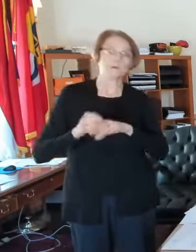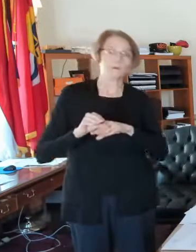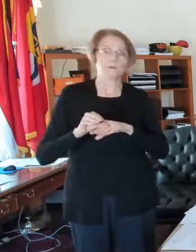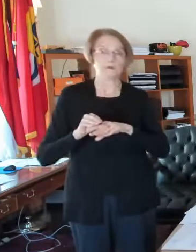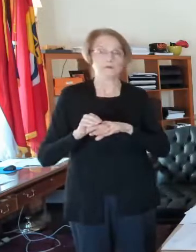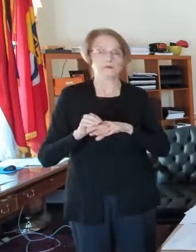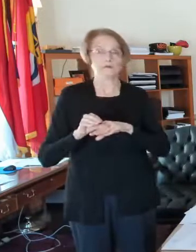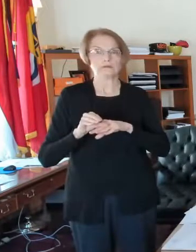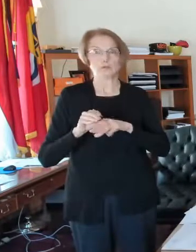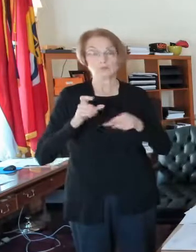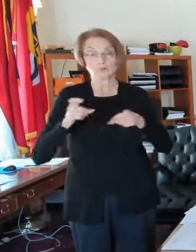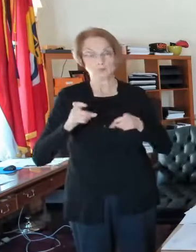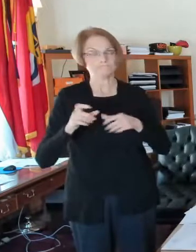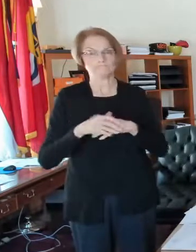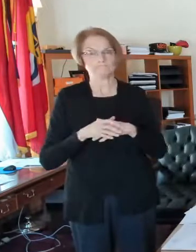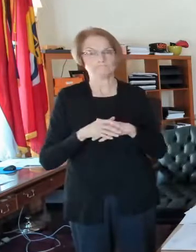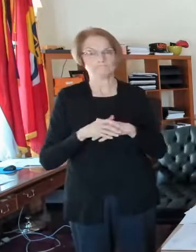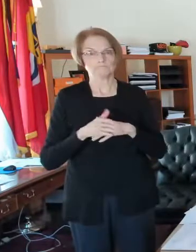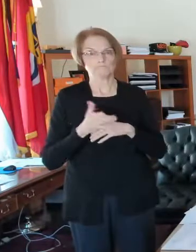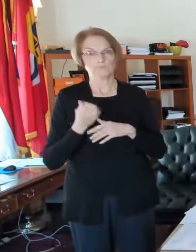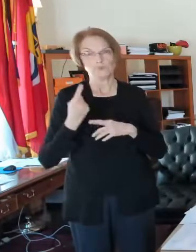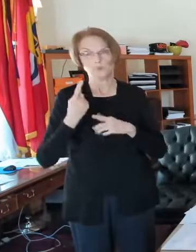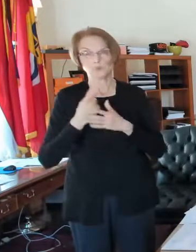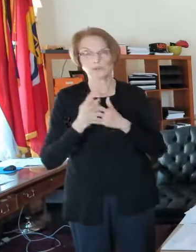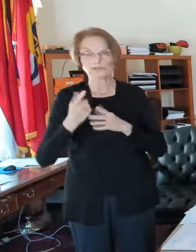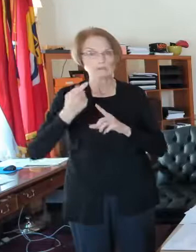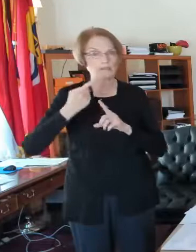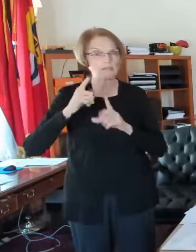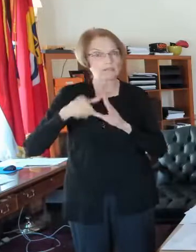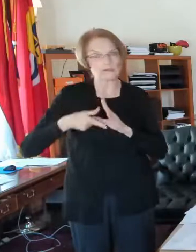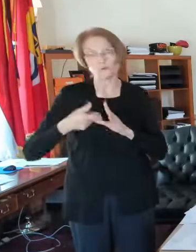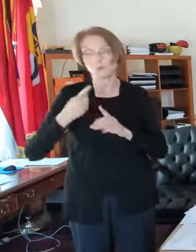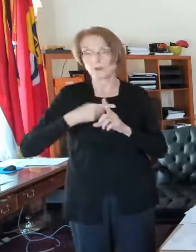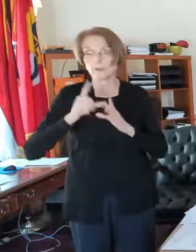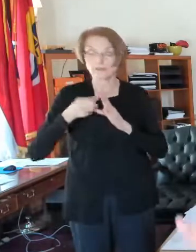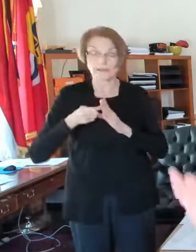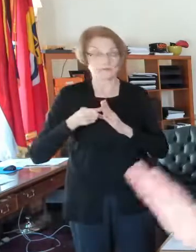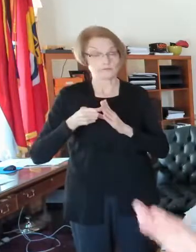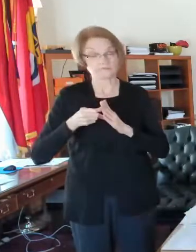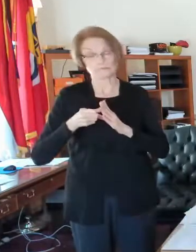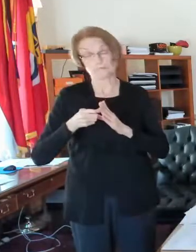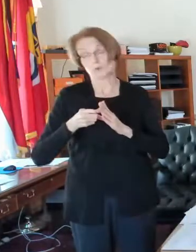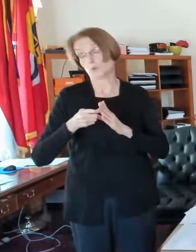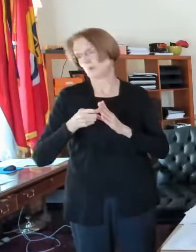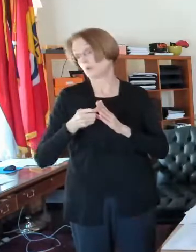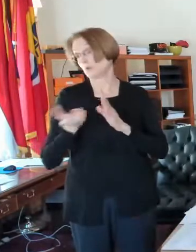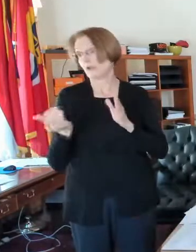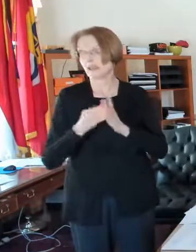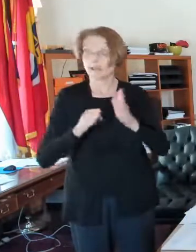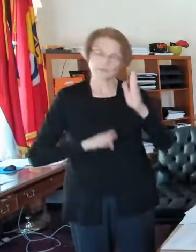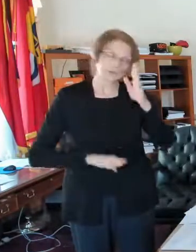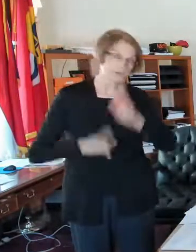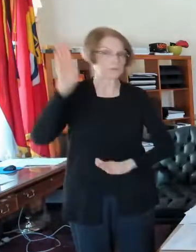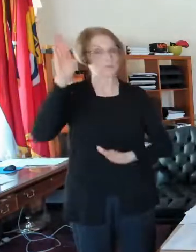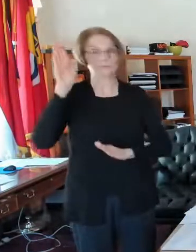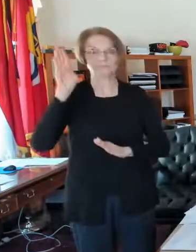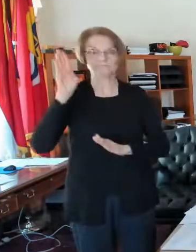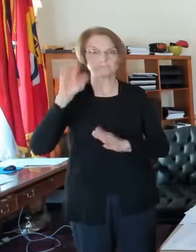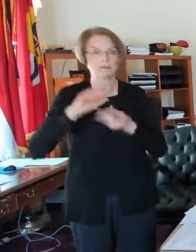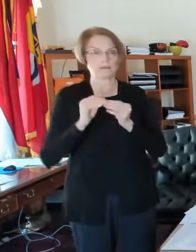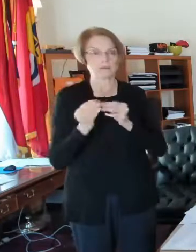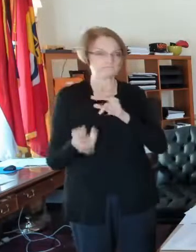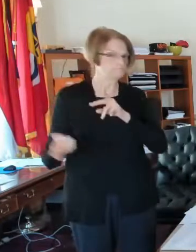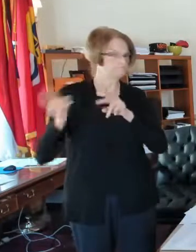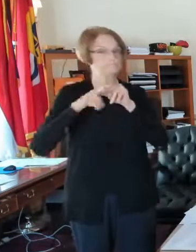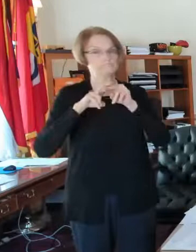And within a few weeks or a month, we were seeing our second big spike. So very,